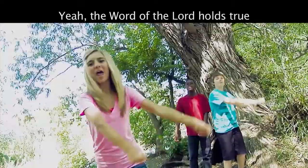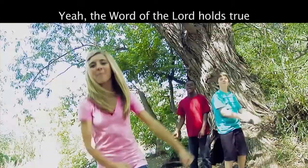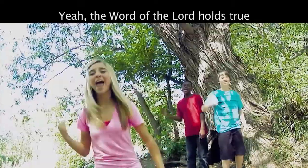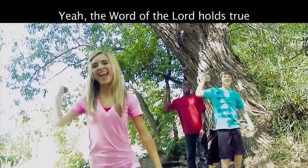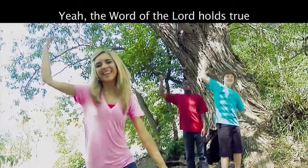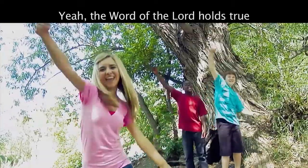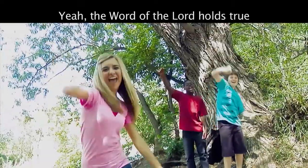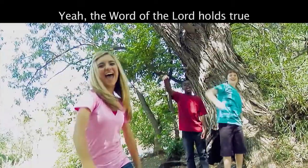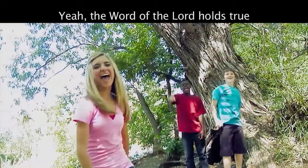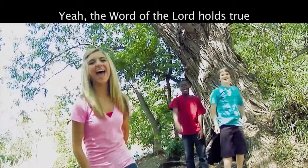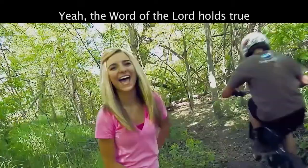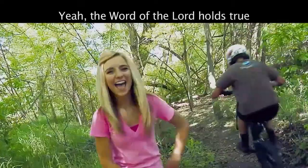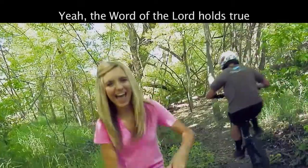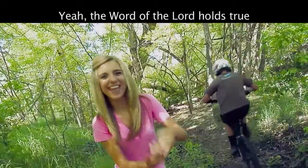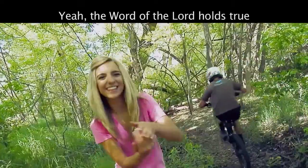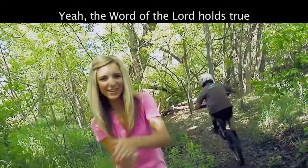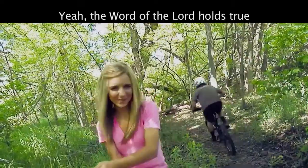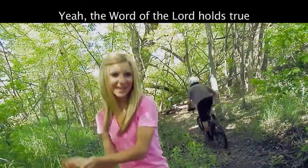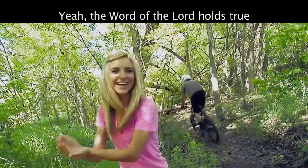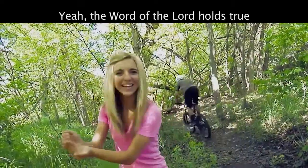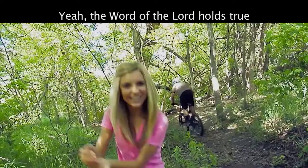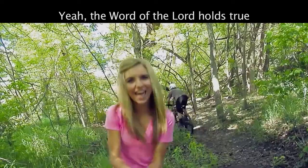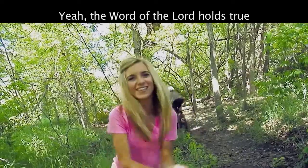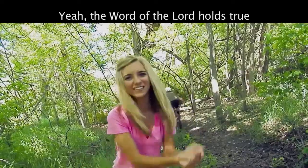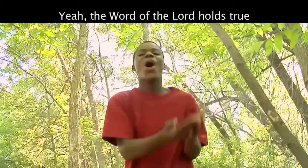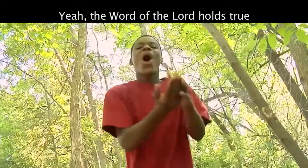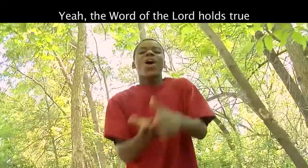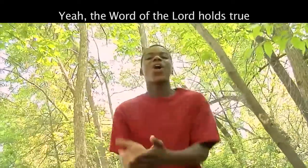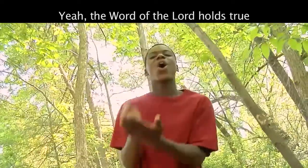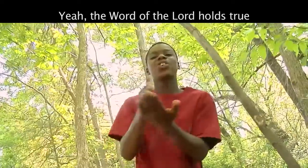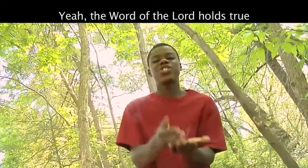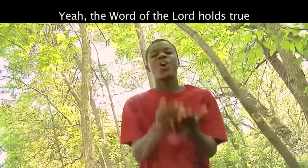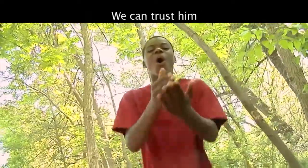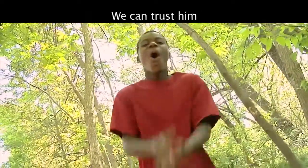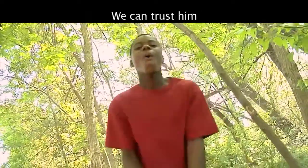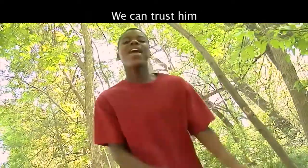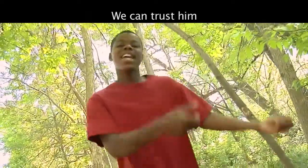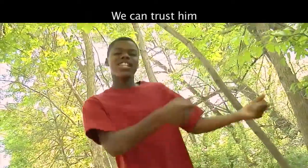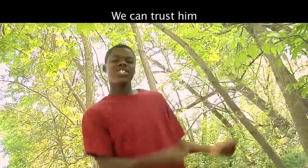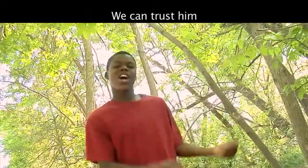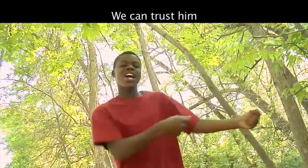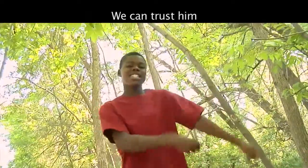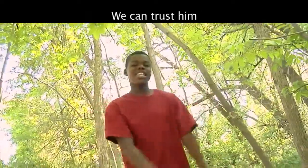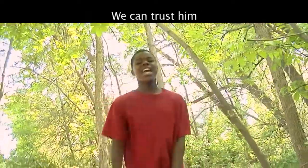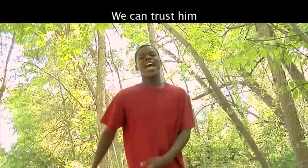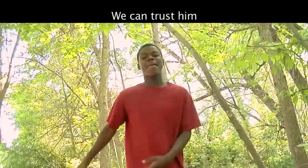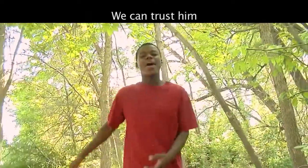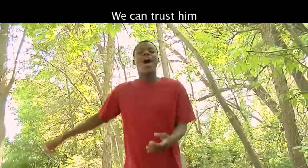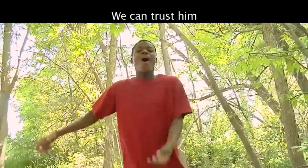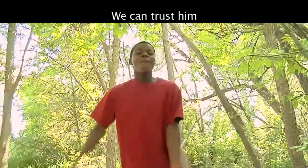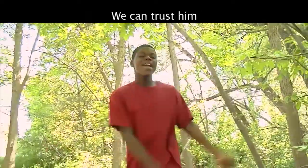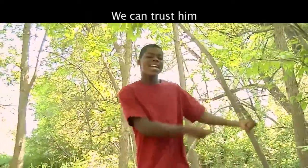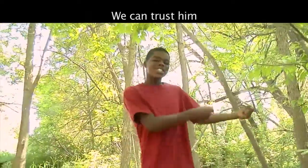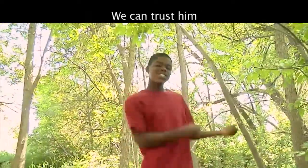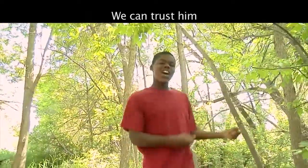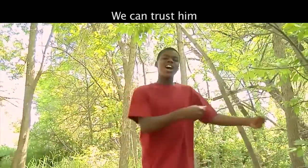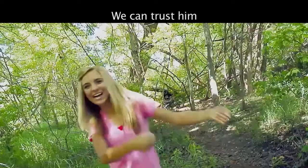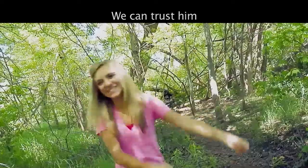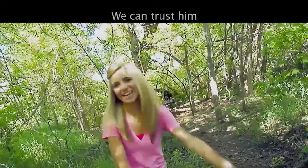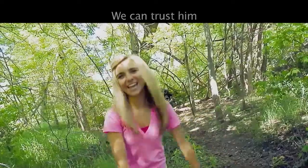Him. Yeah, the word of the Lord holds true. We can trust Him. We can trust